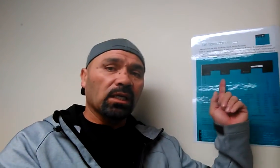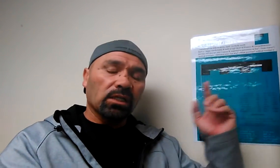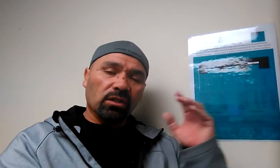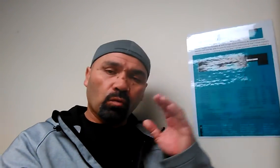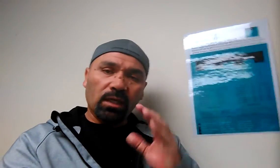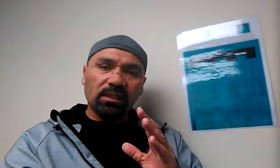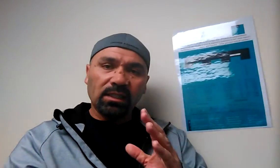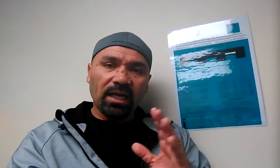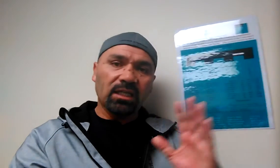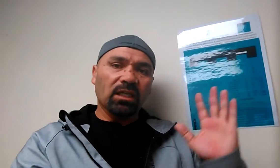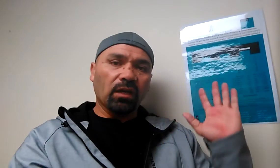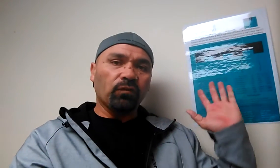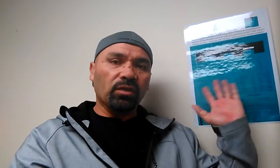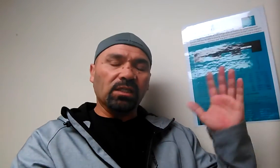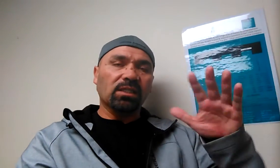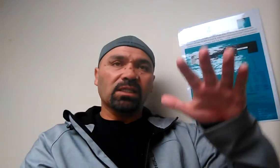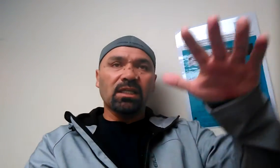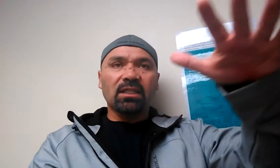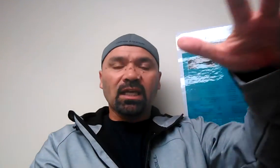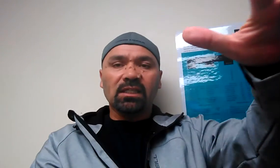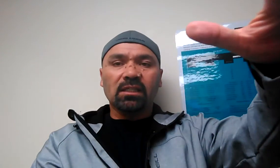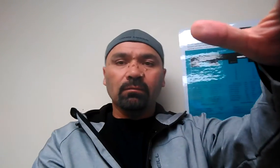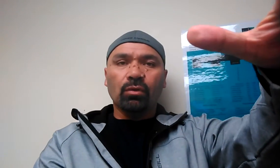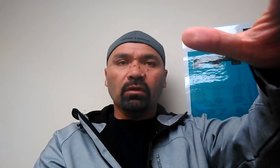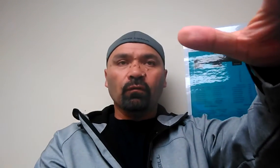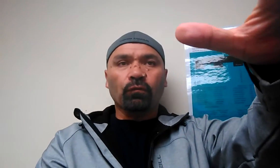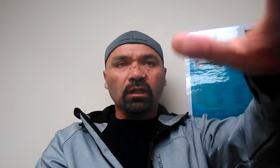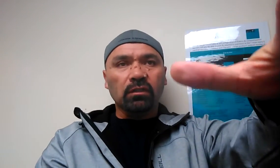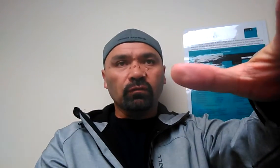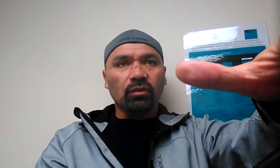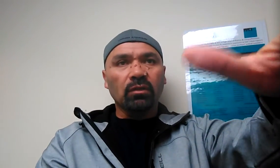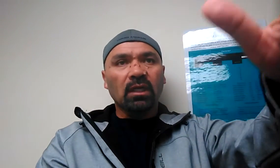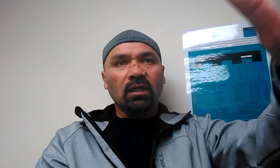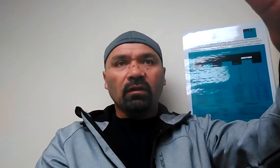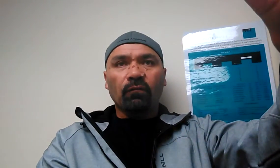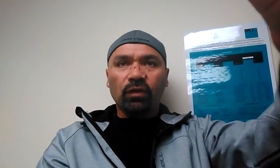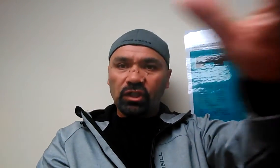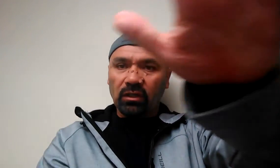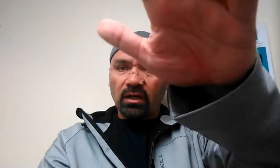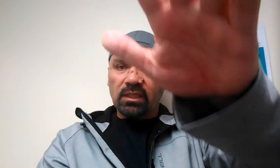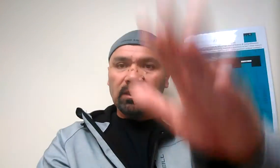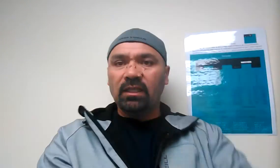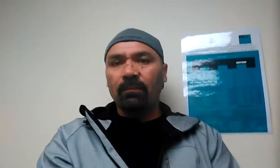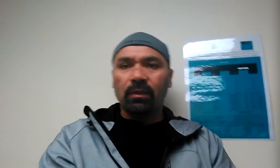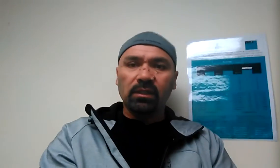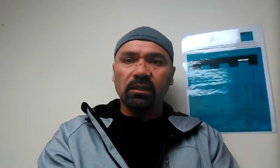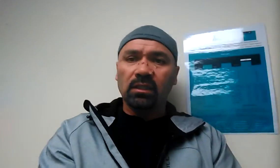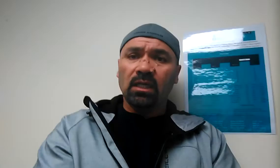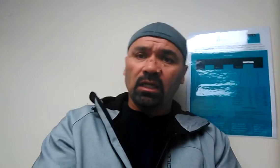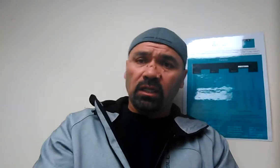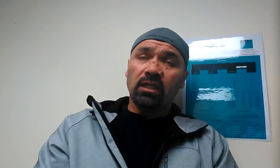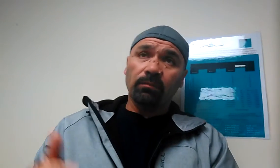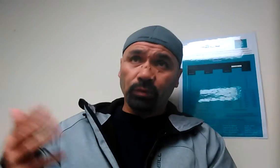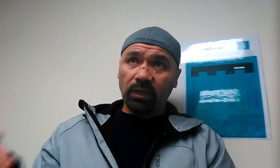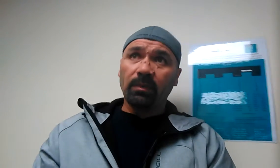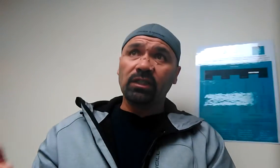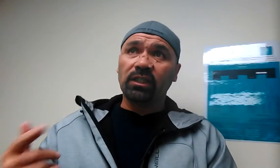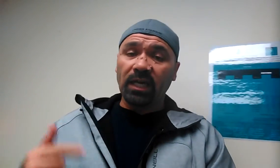So once again, if you can see that symbol in front of you, visualize the numbers, you can pretty much count